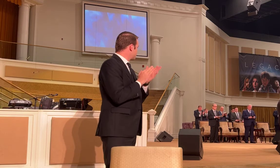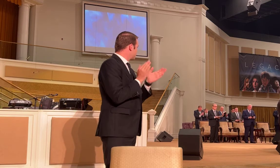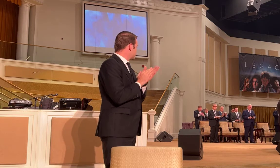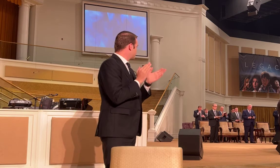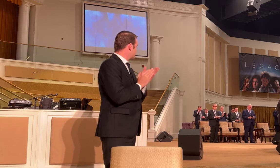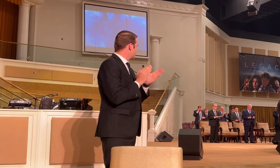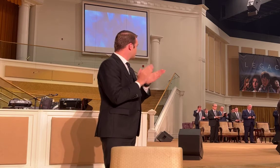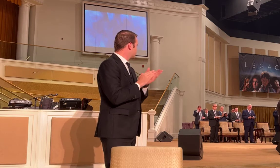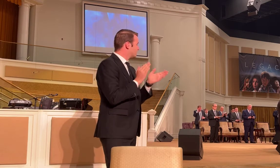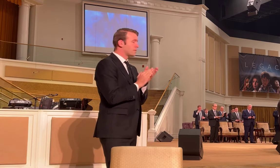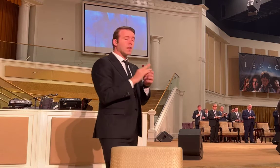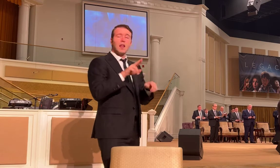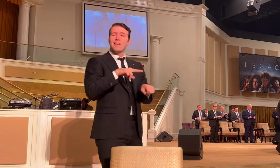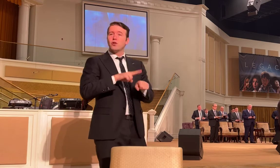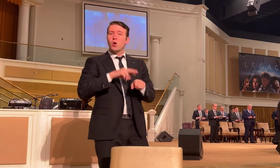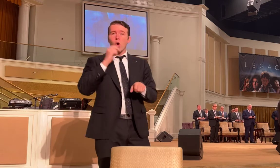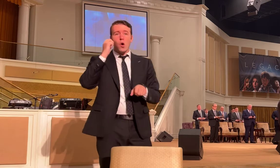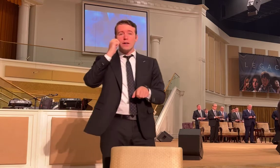And of course,